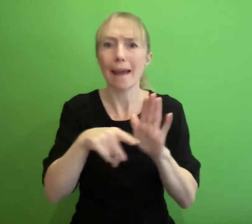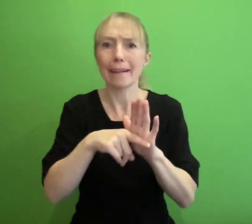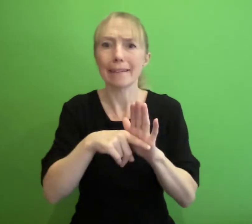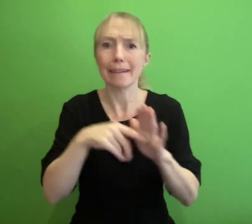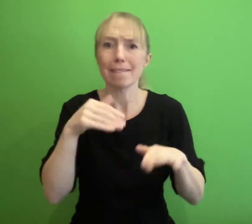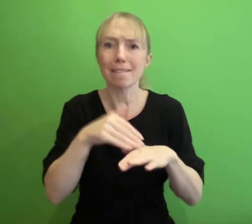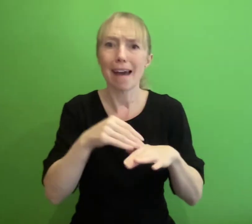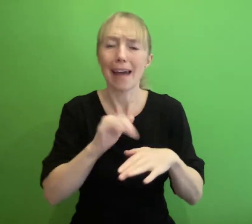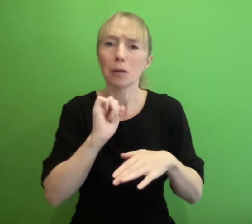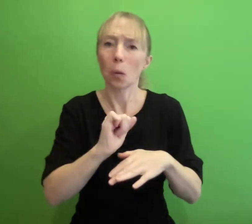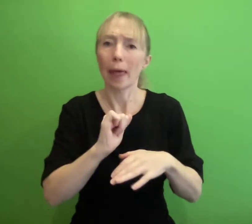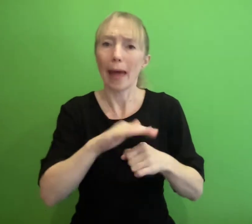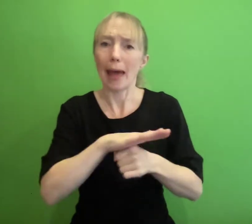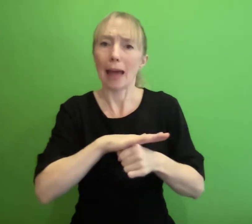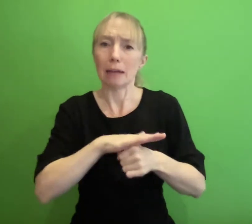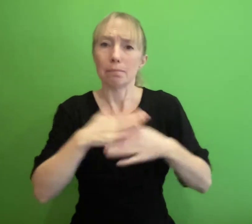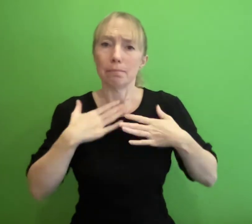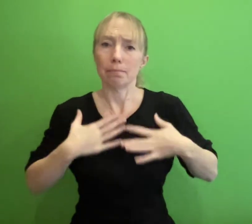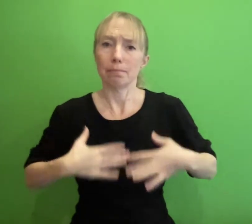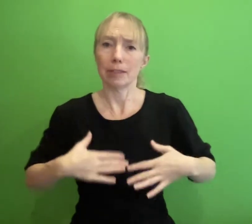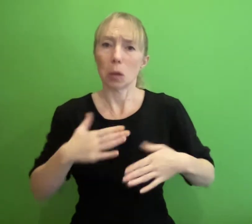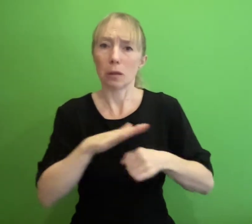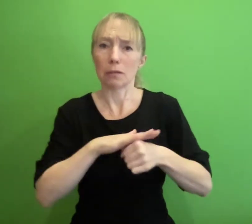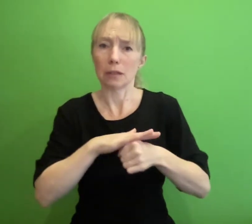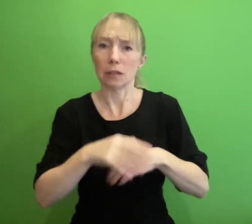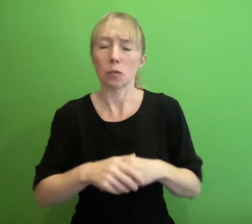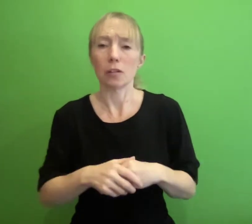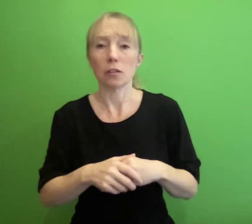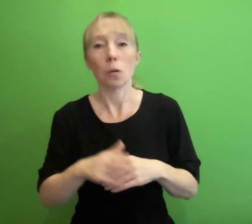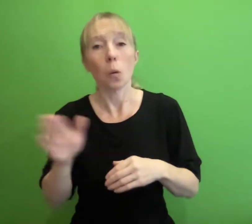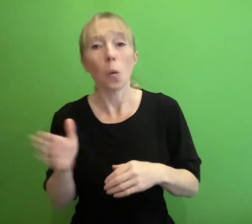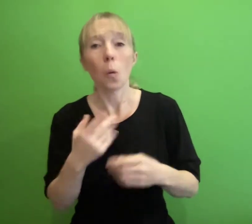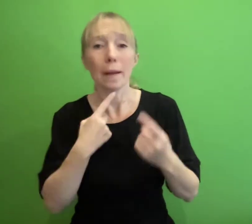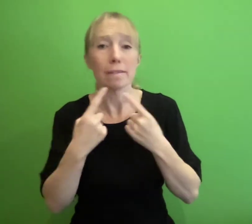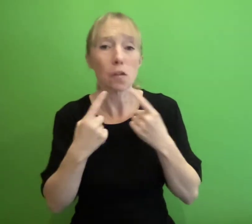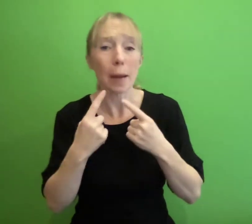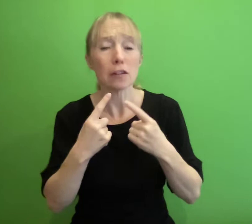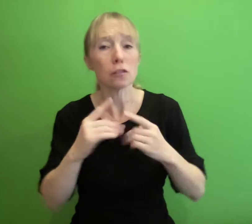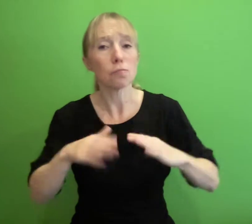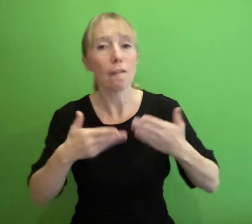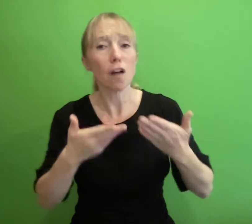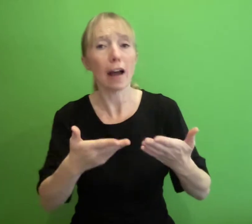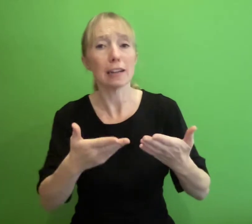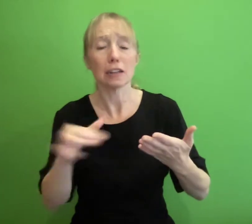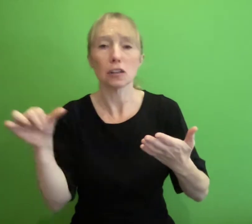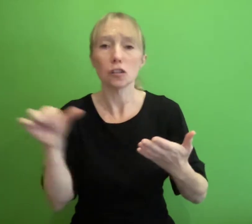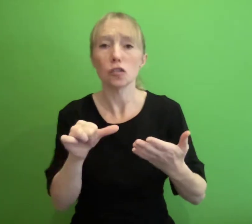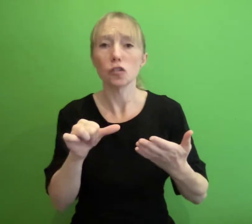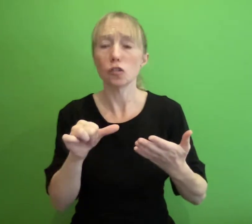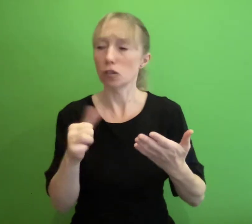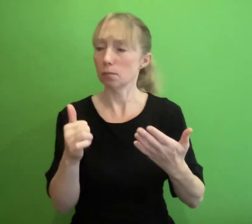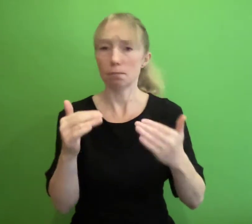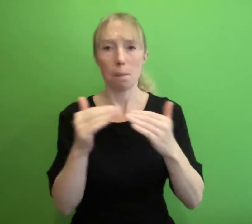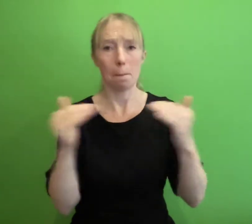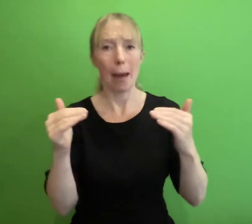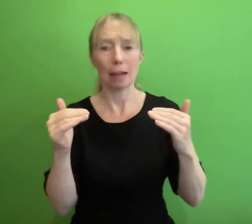conditions. All information provided should be provided in a way that equally meets the needs of all